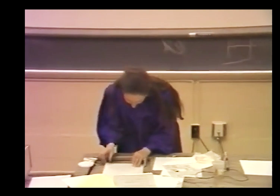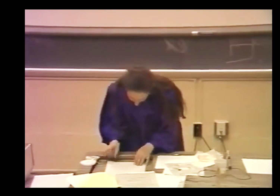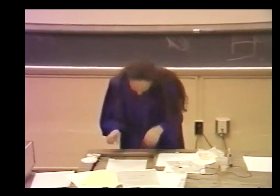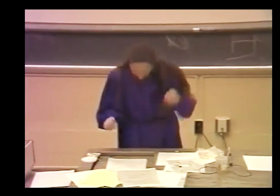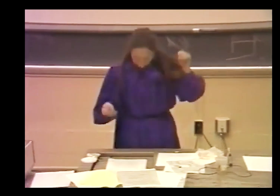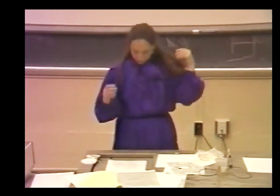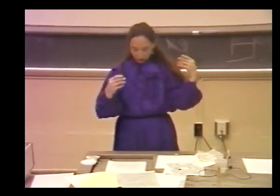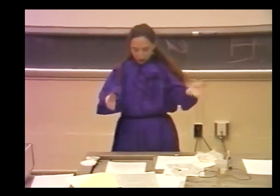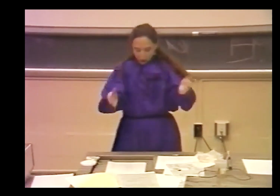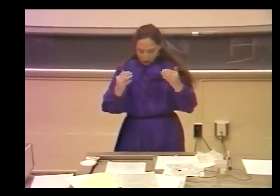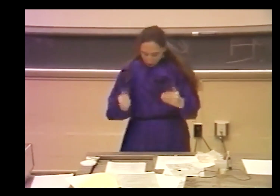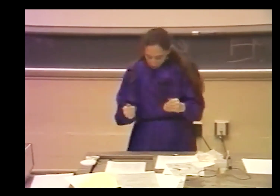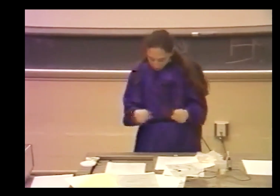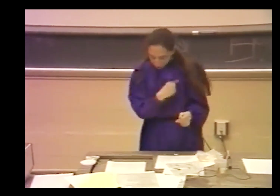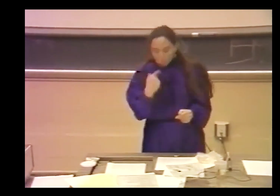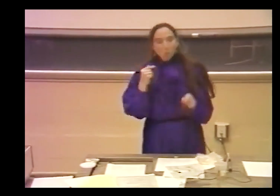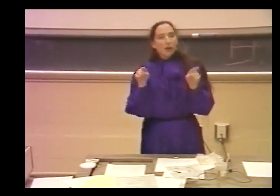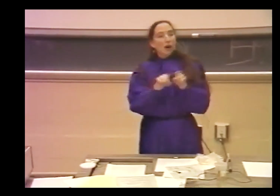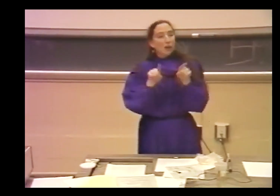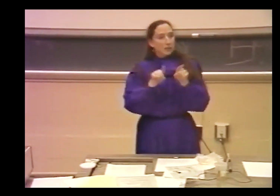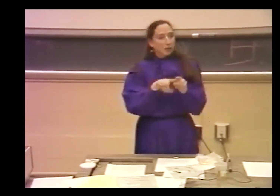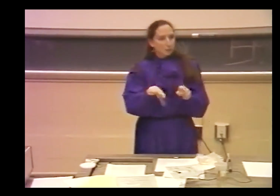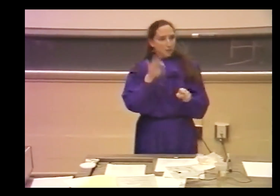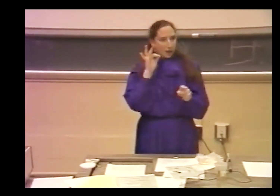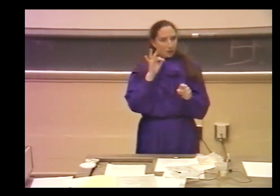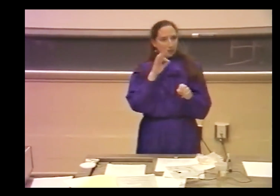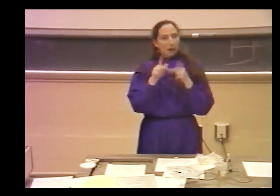All right. Okay, we also found a